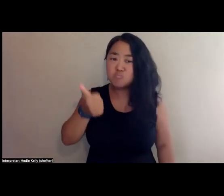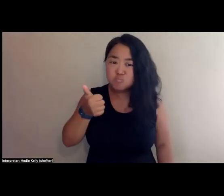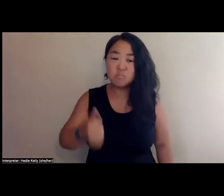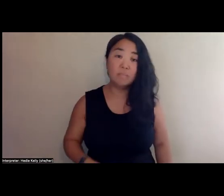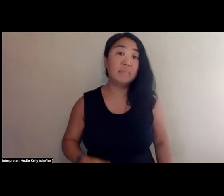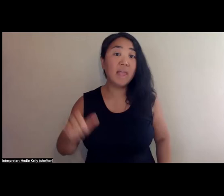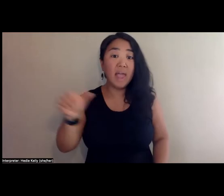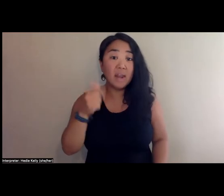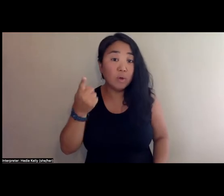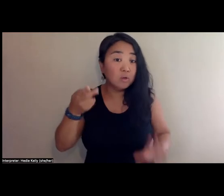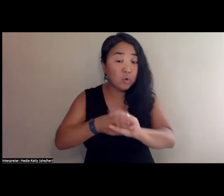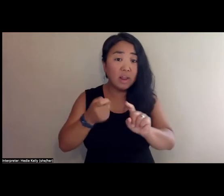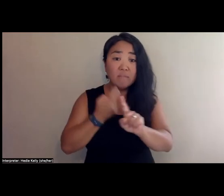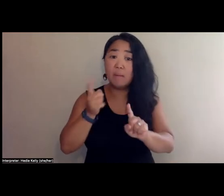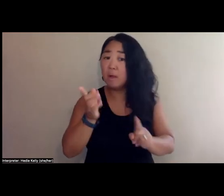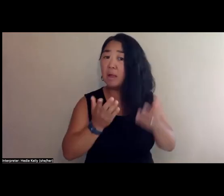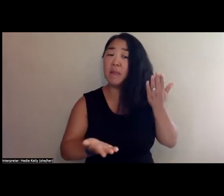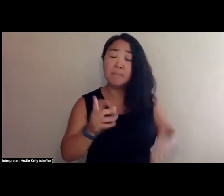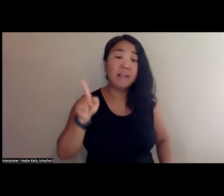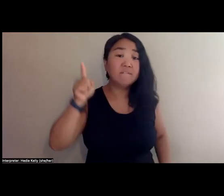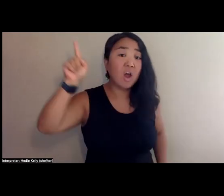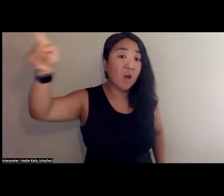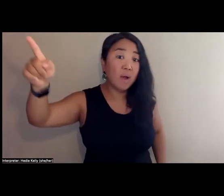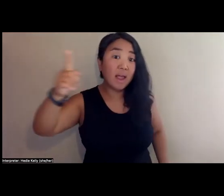Is anybody here joining us from far away via the magic of Zoom?